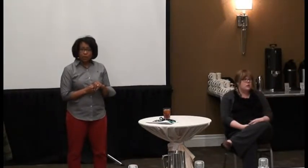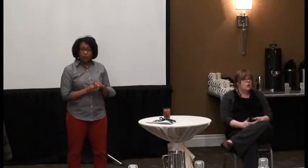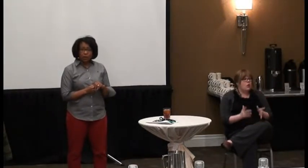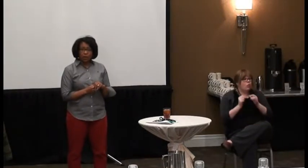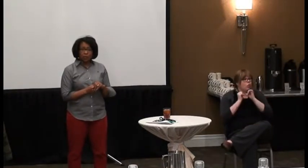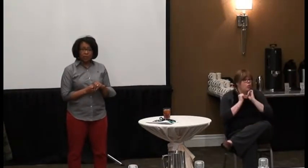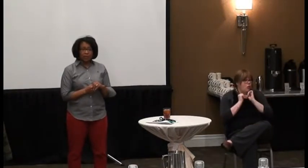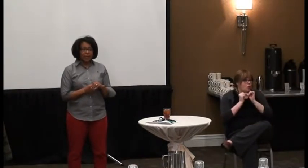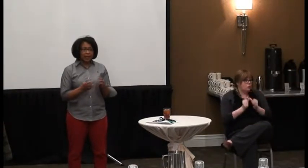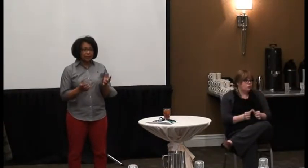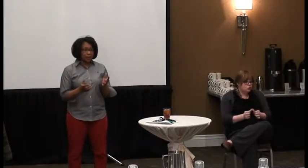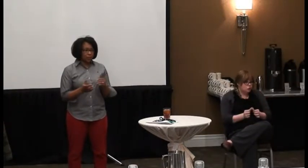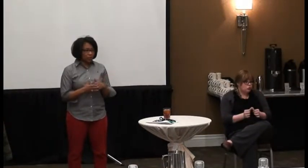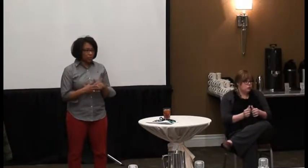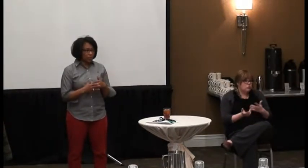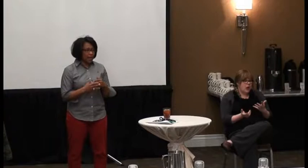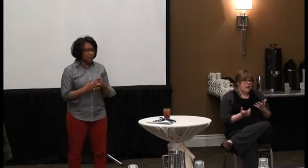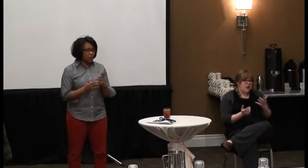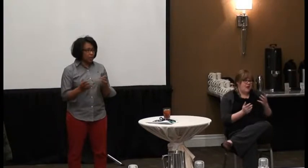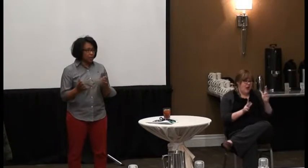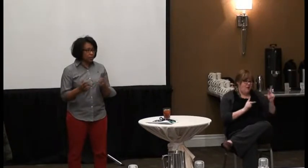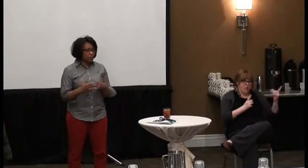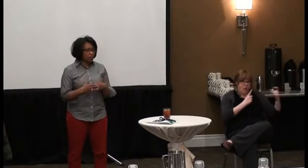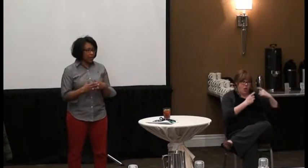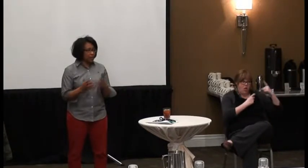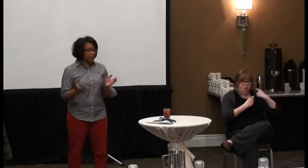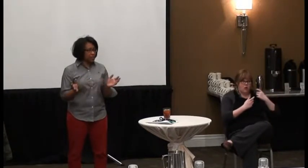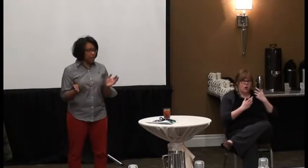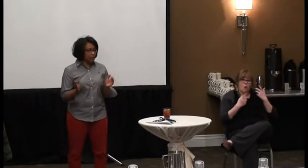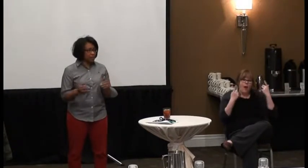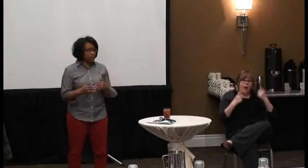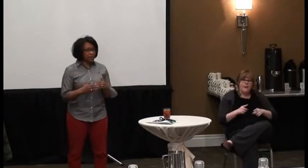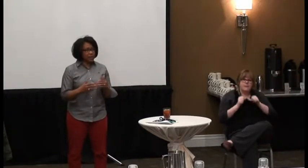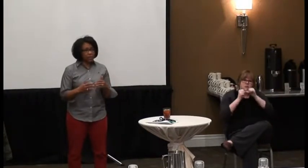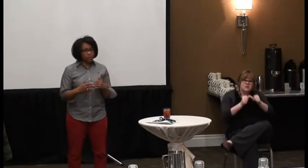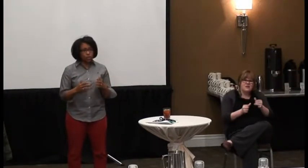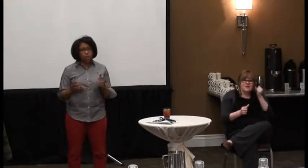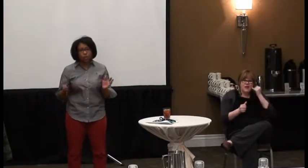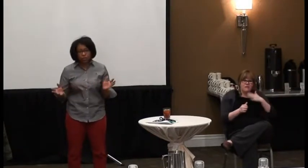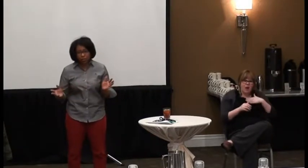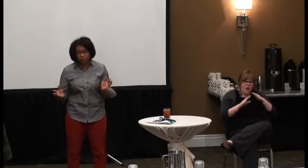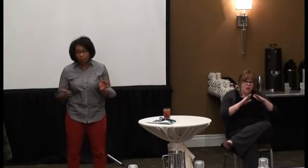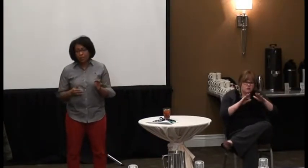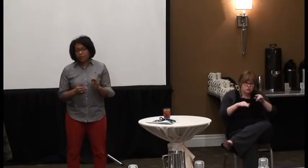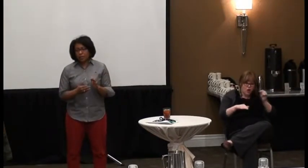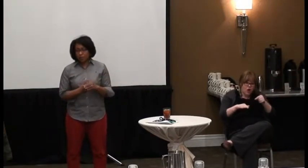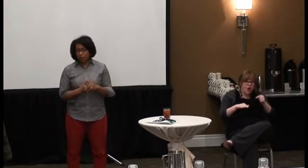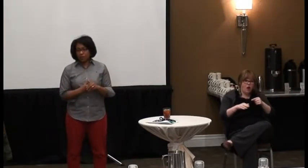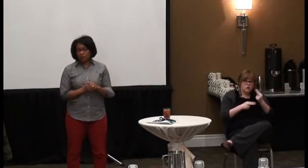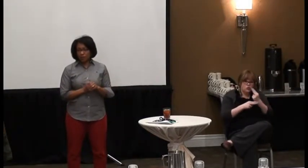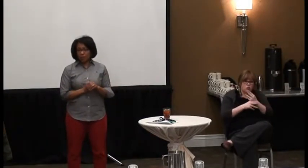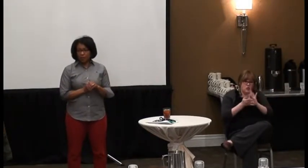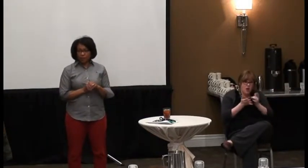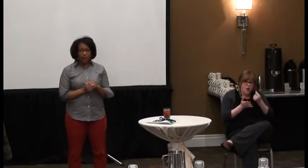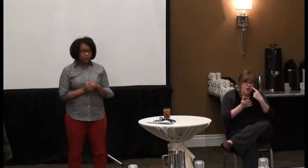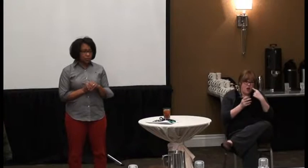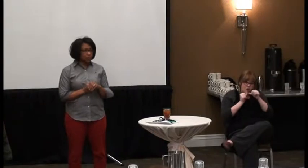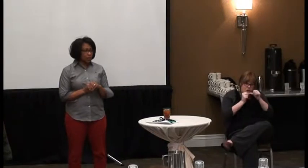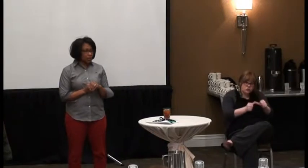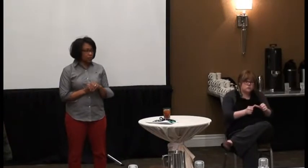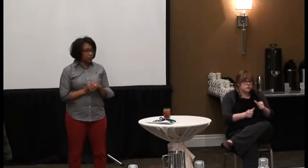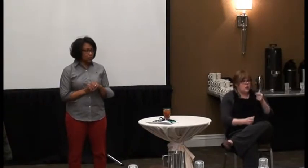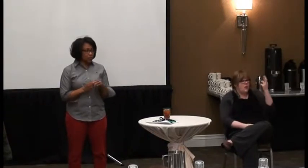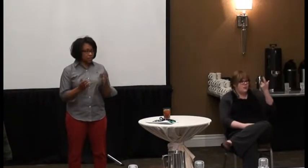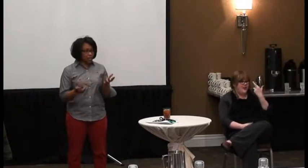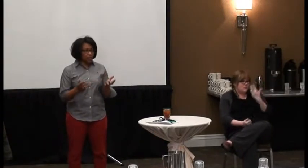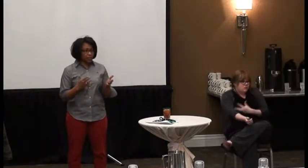Long-term, and I get that question, what happens long-term if I have my child on these medications long-term? That's part of the reason why we monitor the